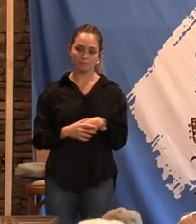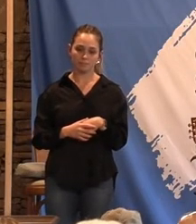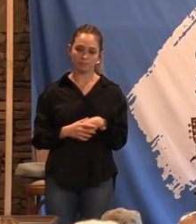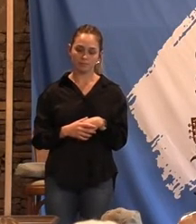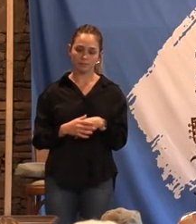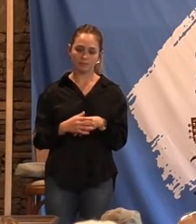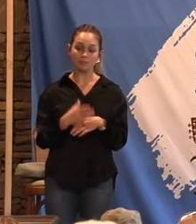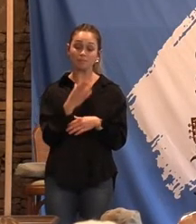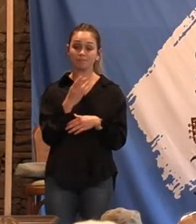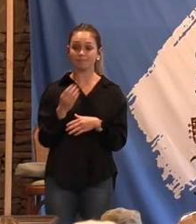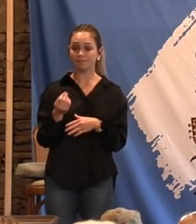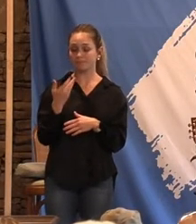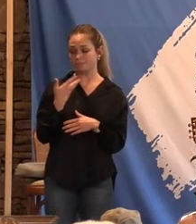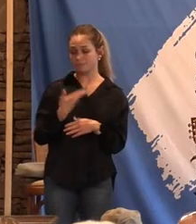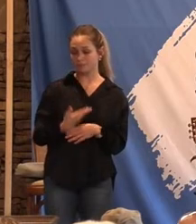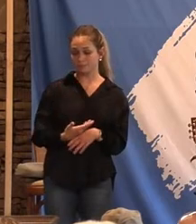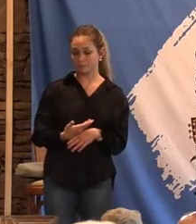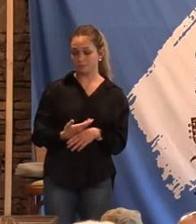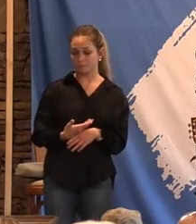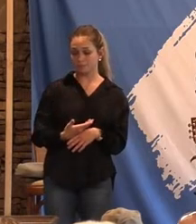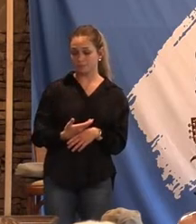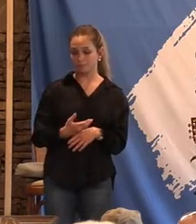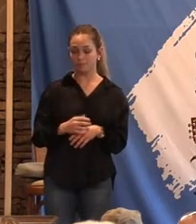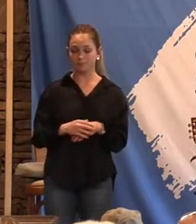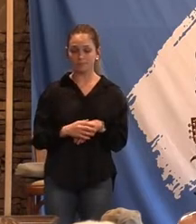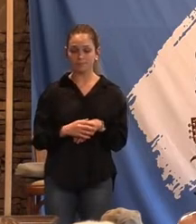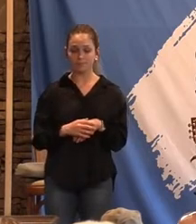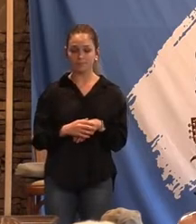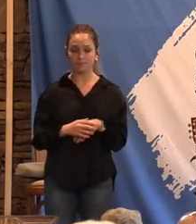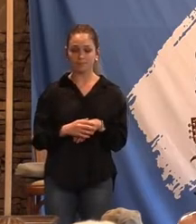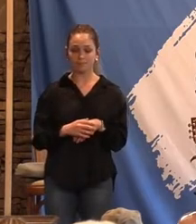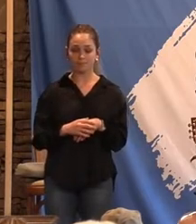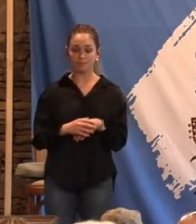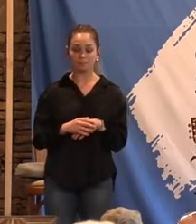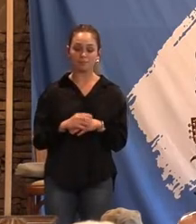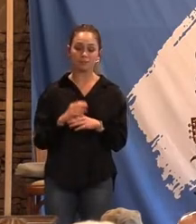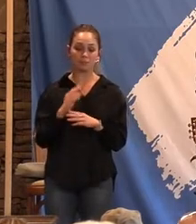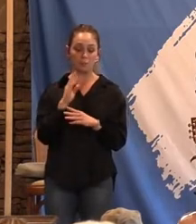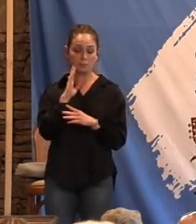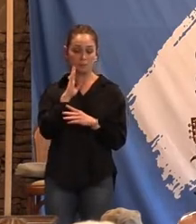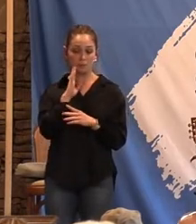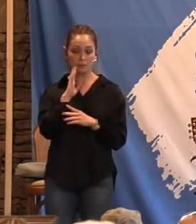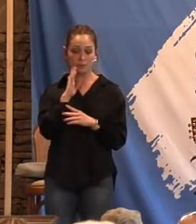And I will be